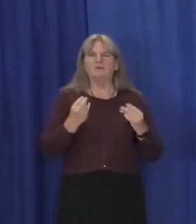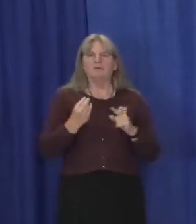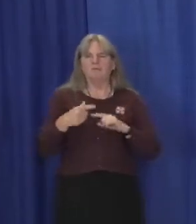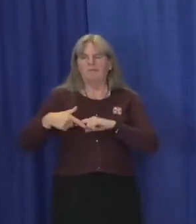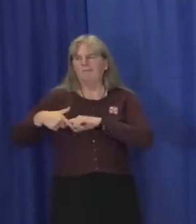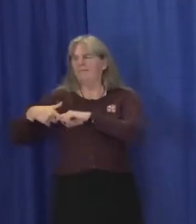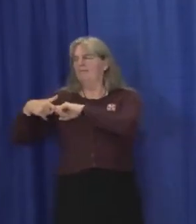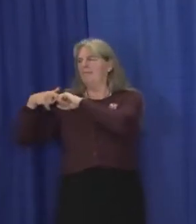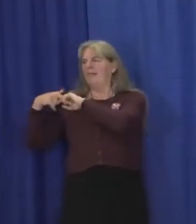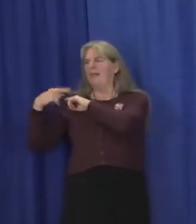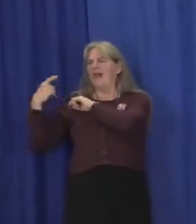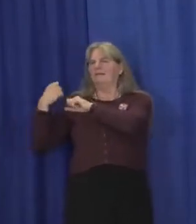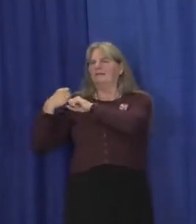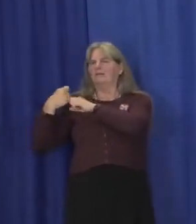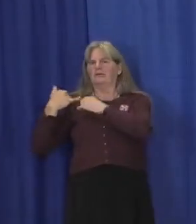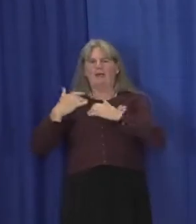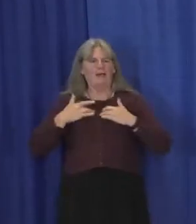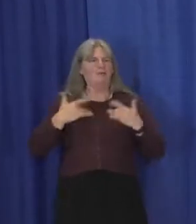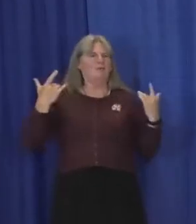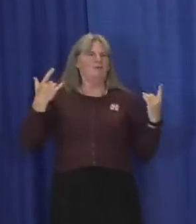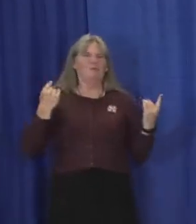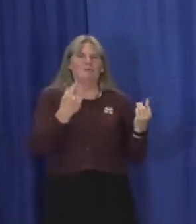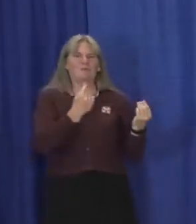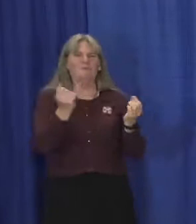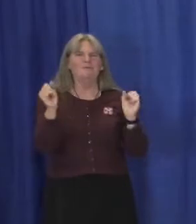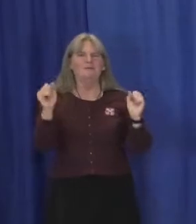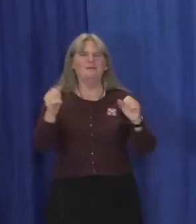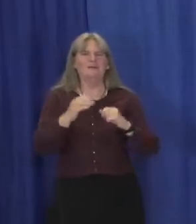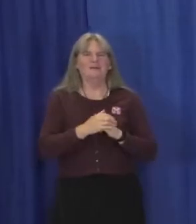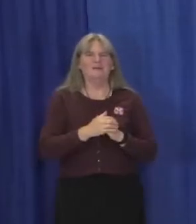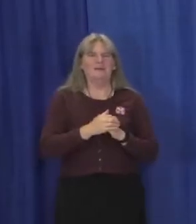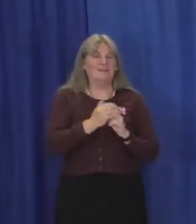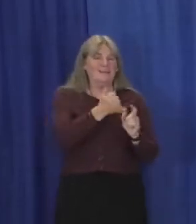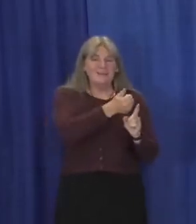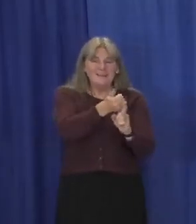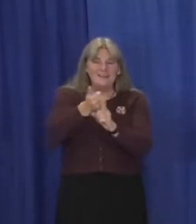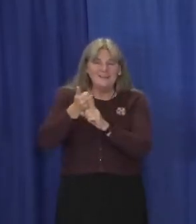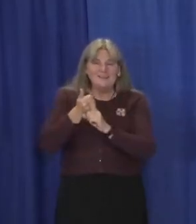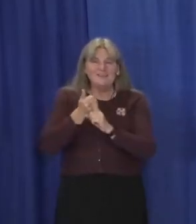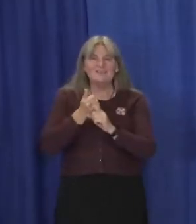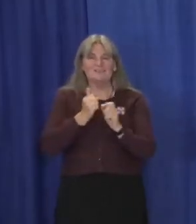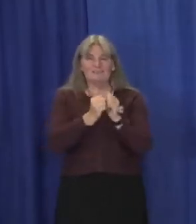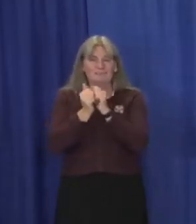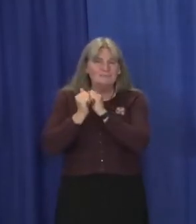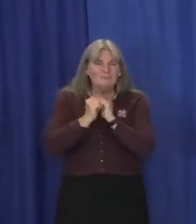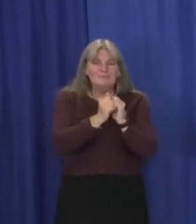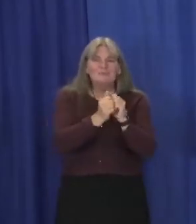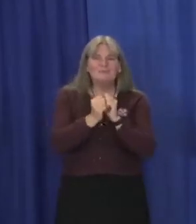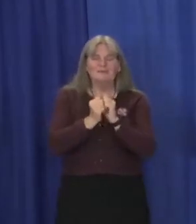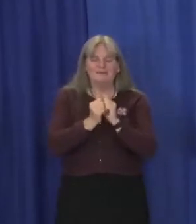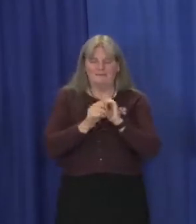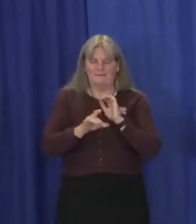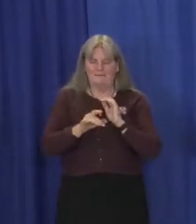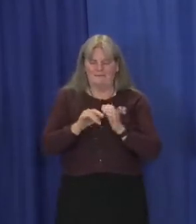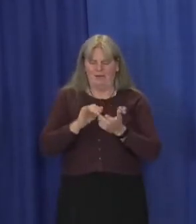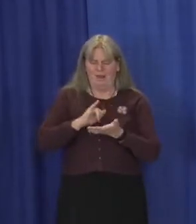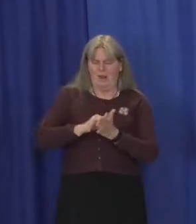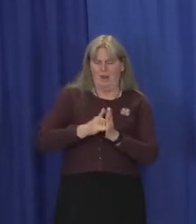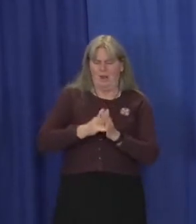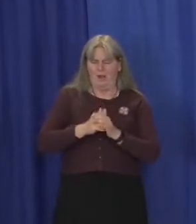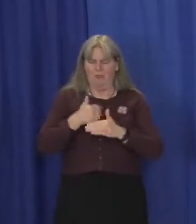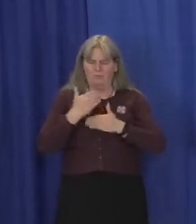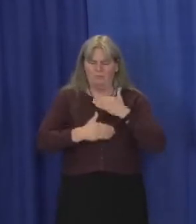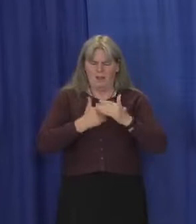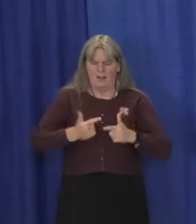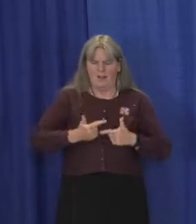March 2020. All the while, will we each individually and together find our new ways of navigating